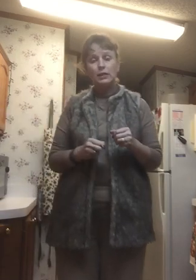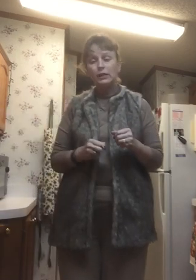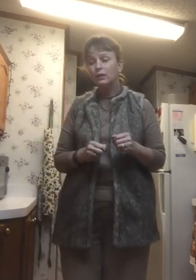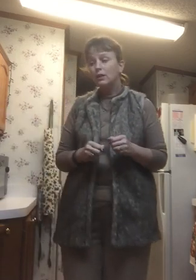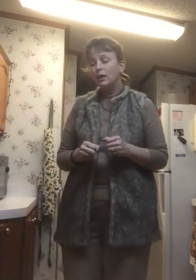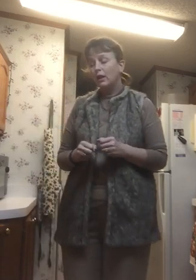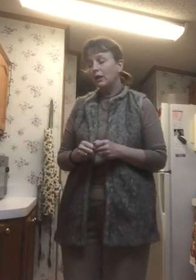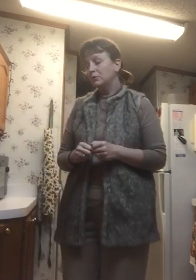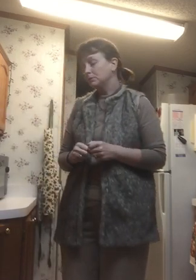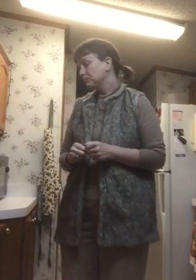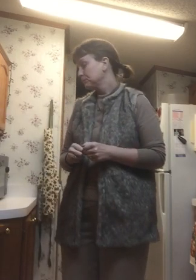singing.